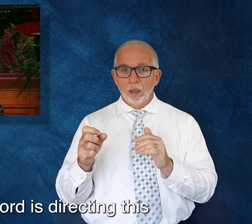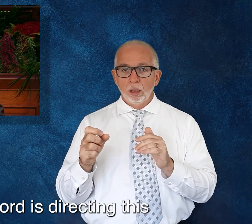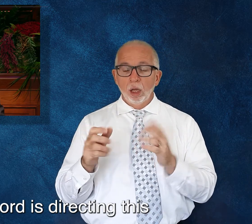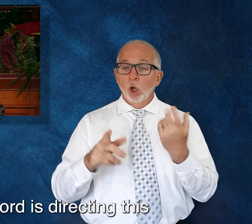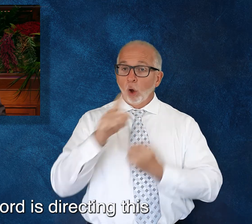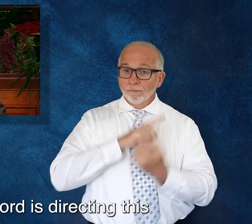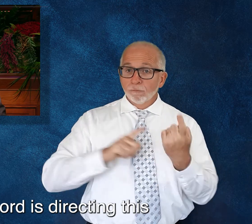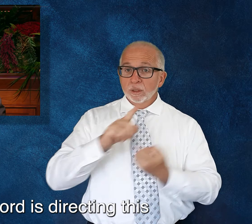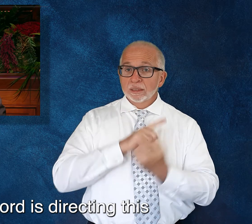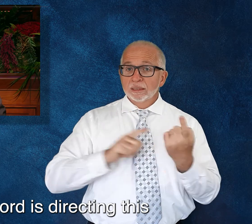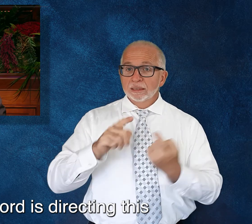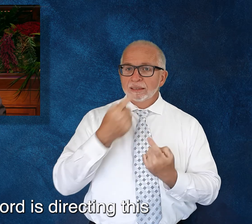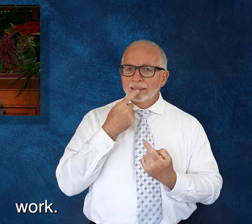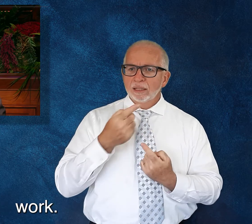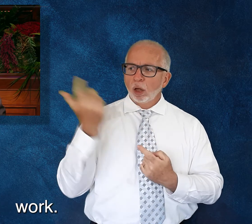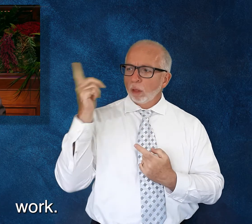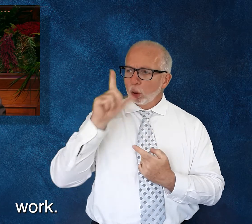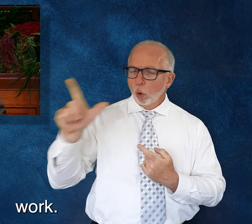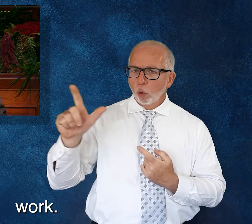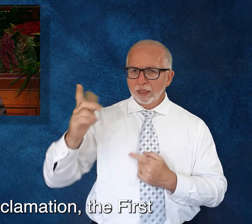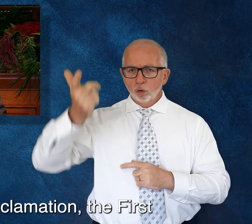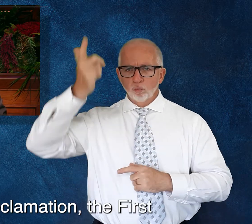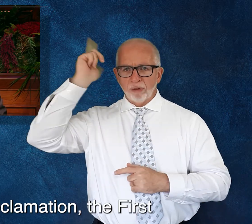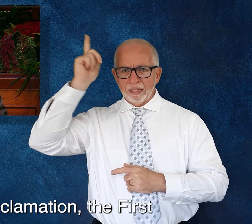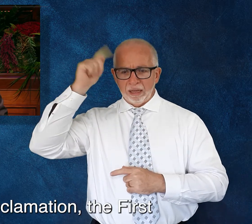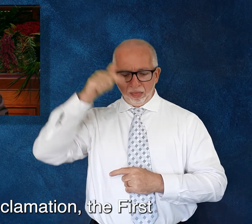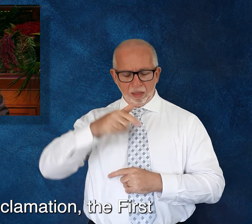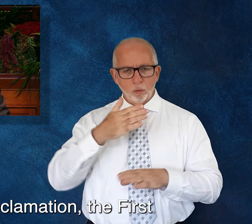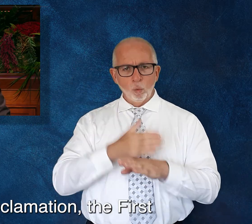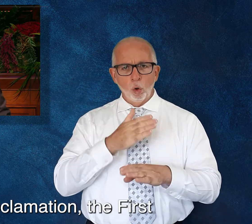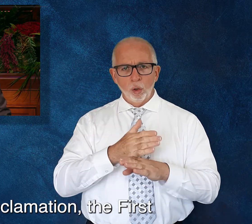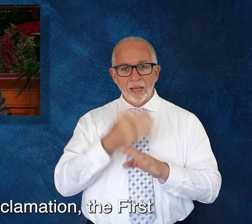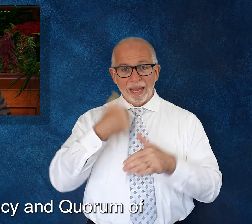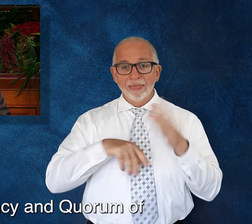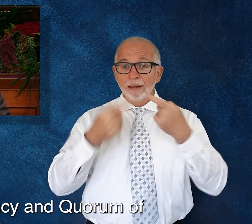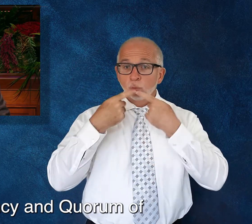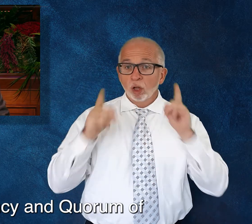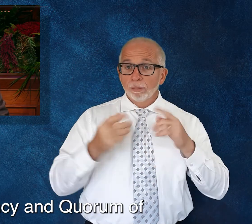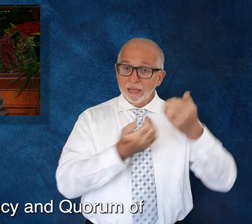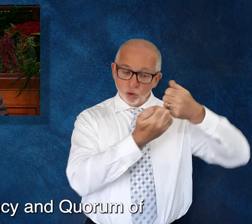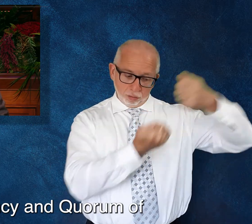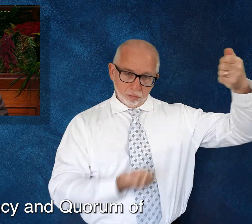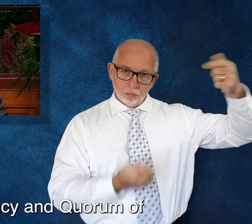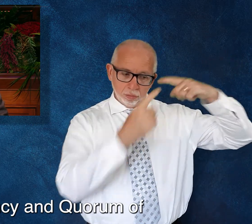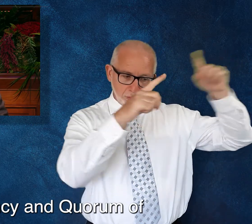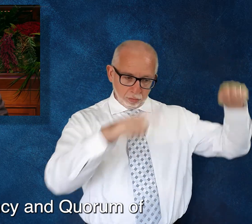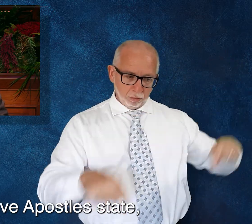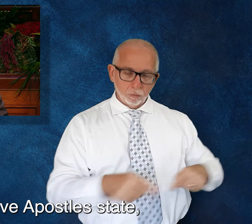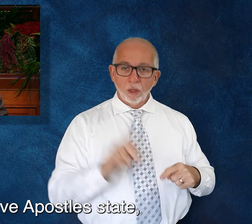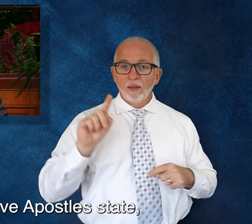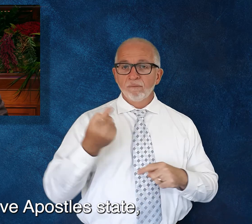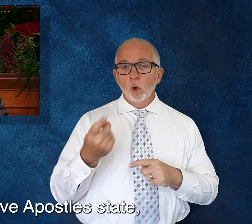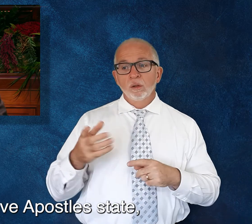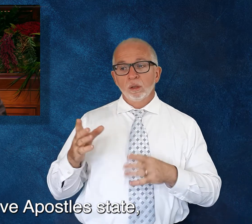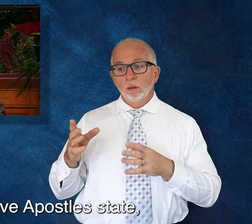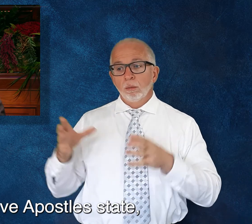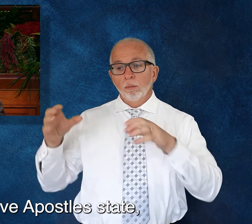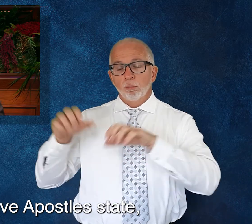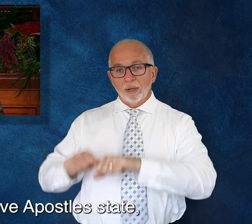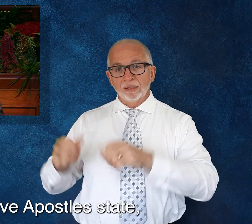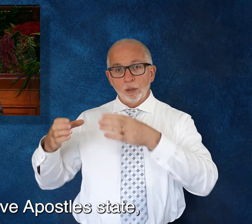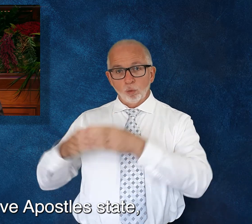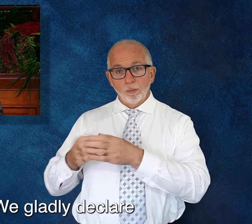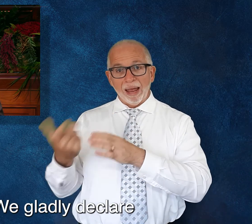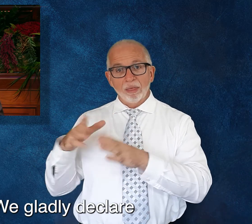that the Lord is directing this work. In this proclamation, the First Presidency and Quorum of the Twelve Apostles